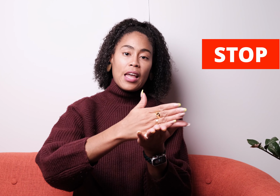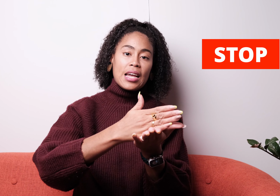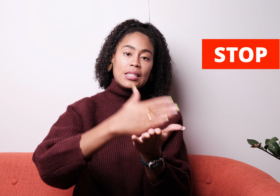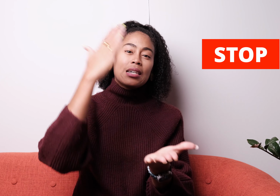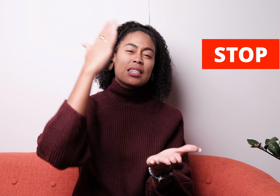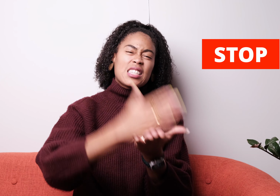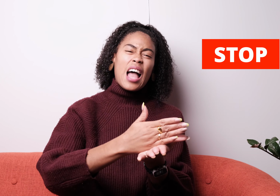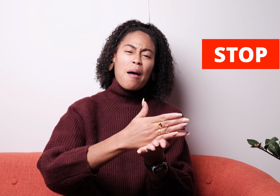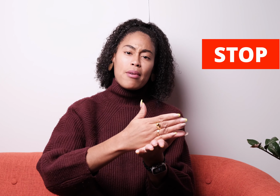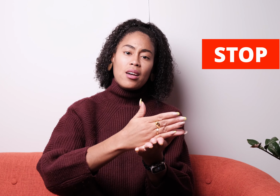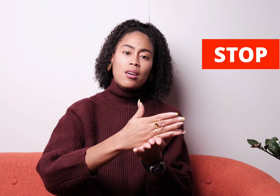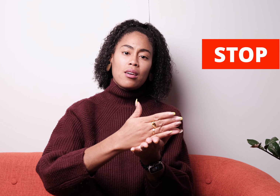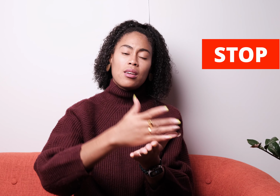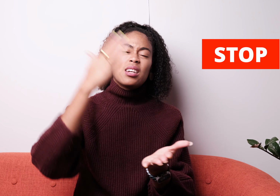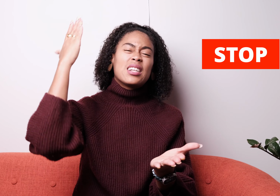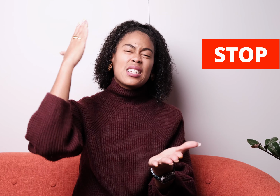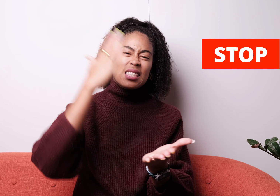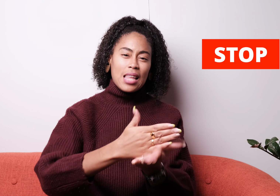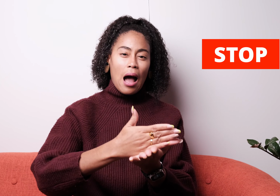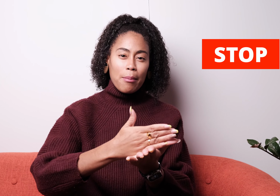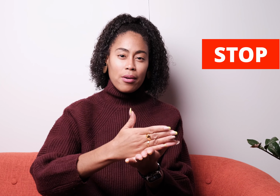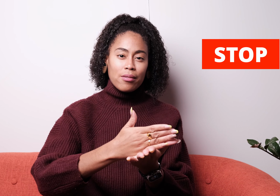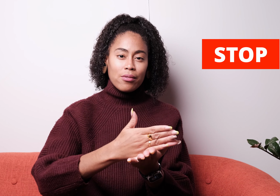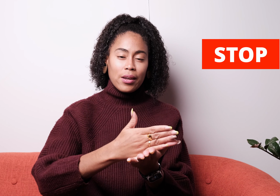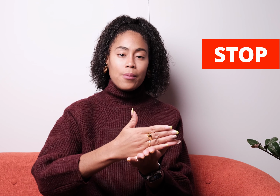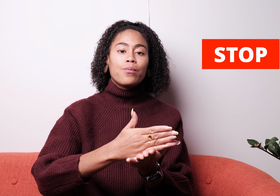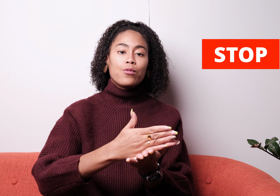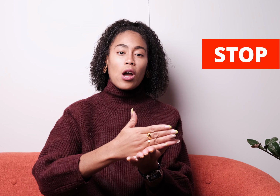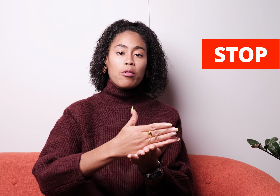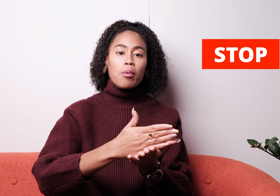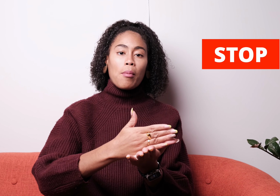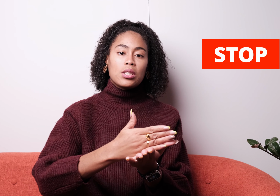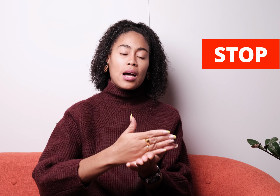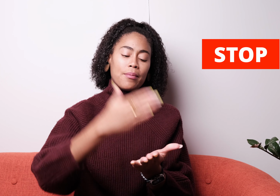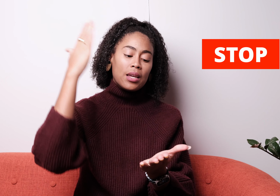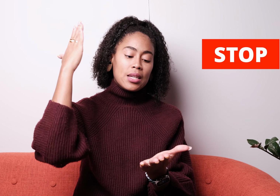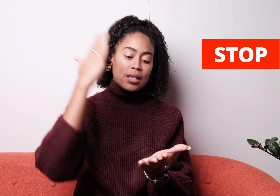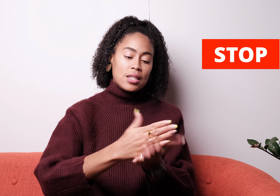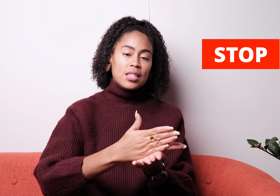hand. Stop. Stop. Right? Try it with me one more time.